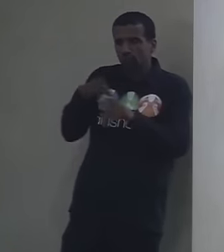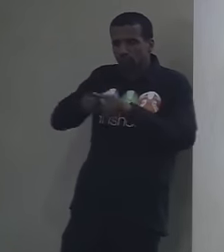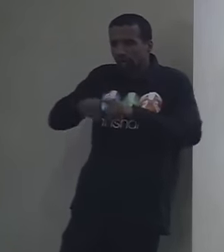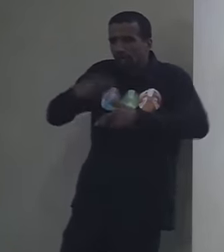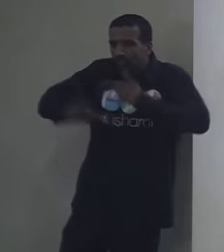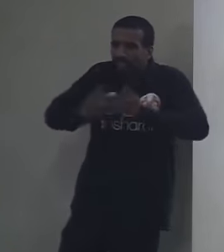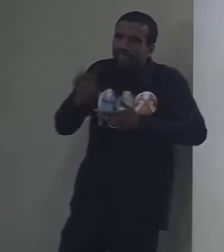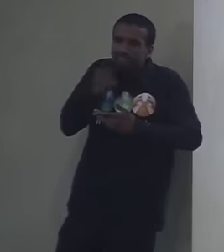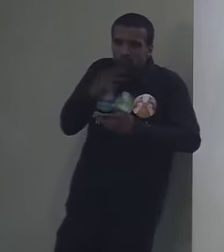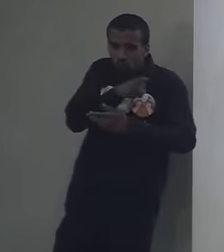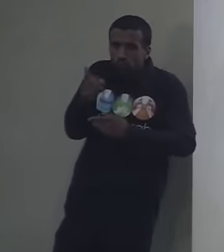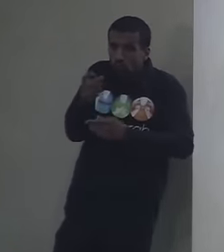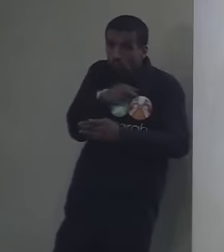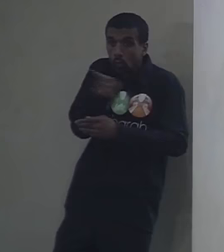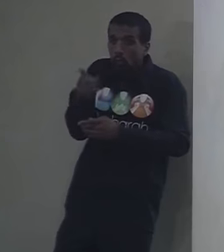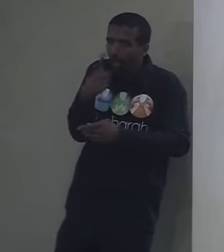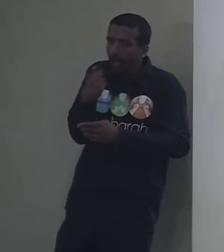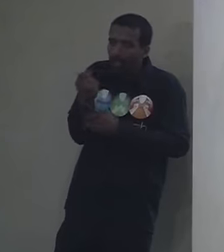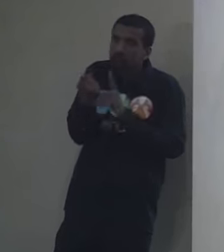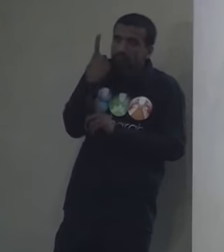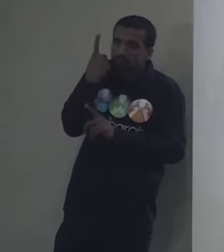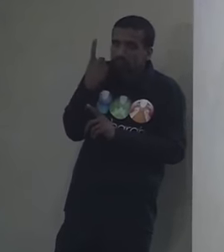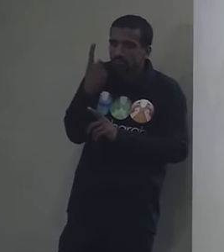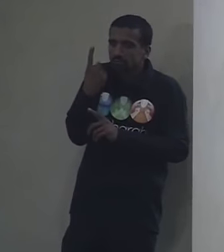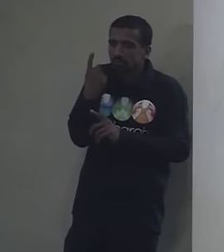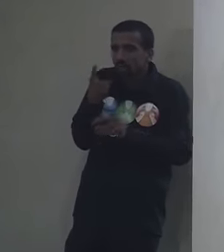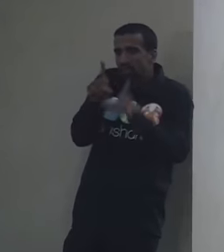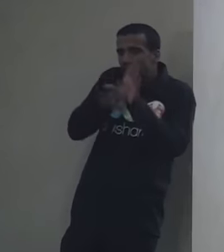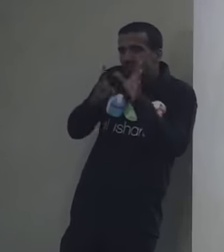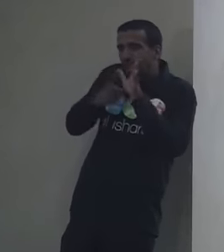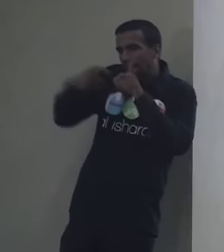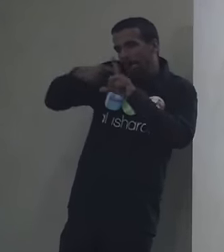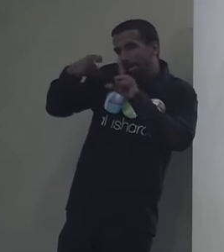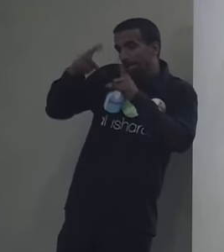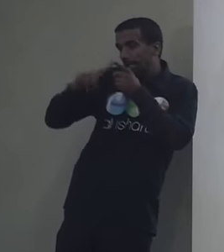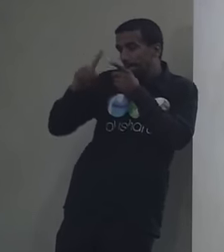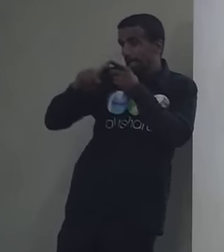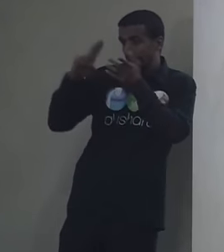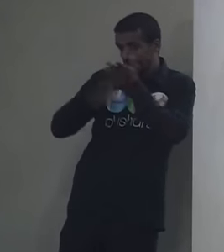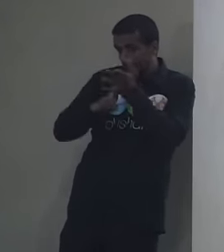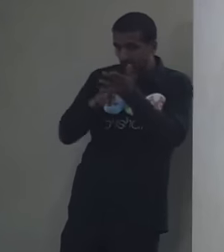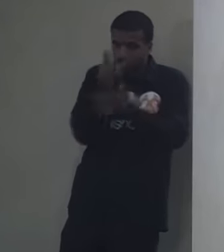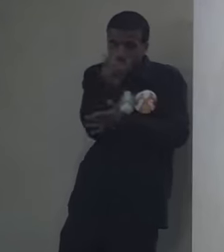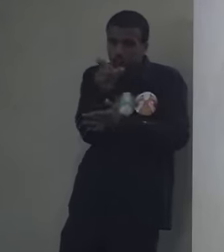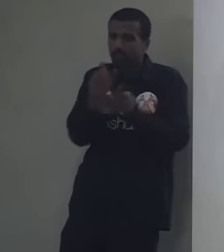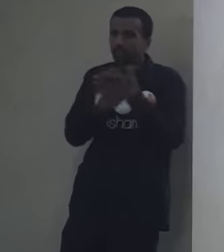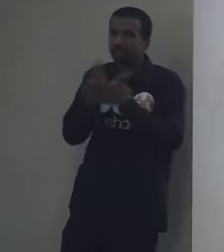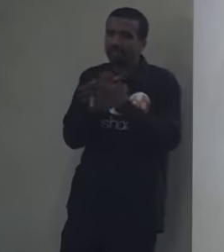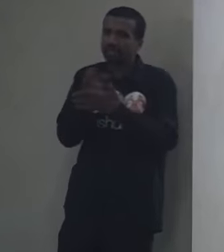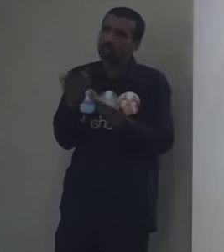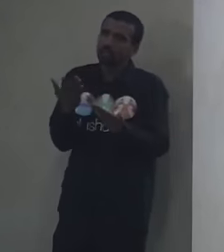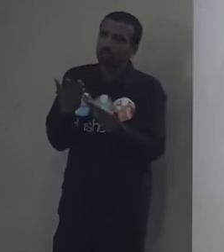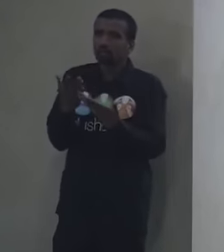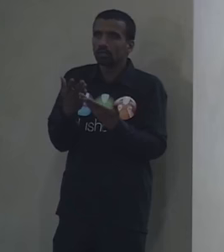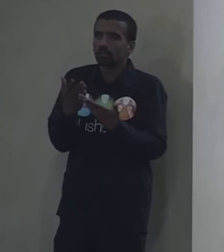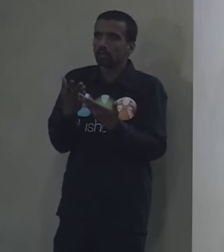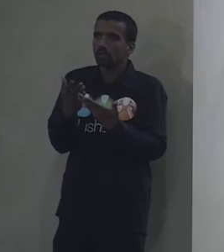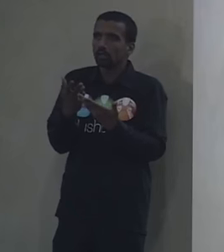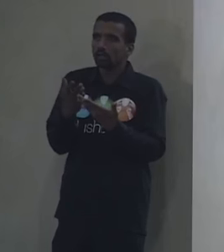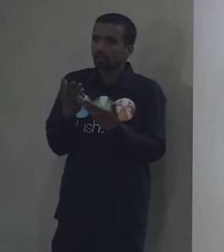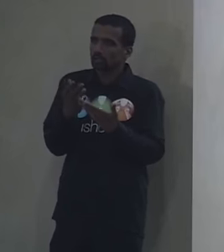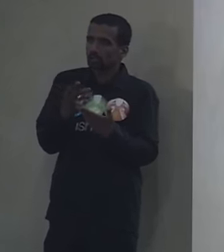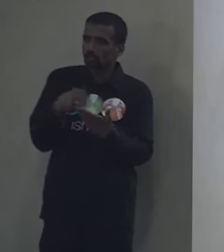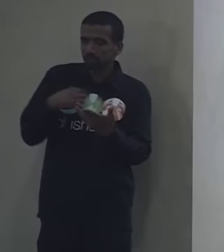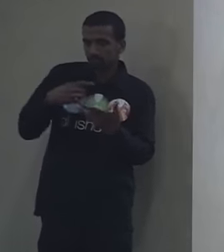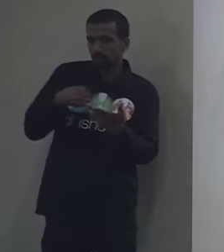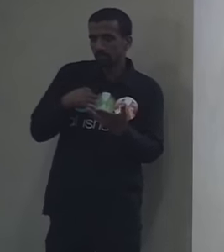then. The word yaqeen in Arabic has a few things. It's izalatu shak. It's something that removes all doubt.